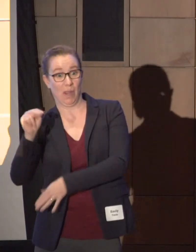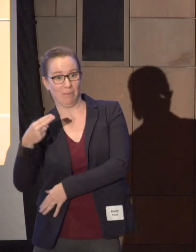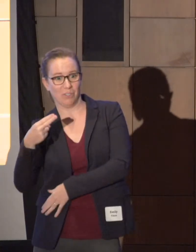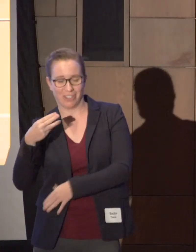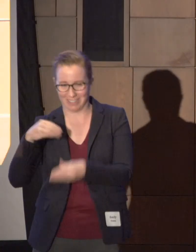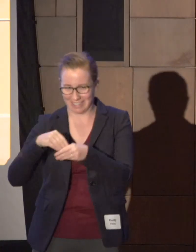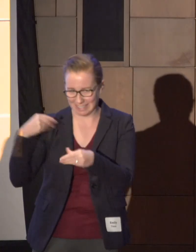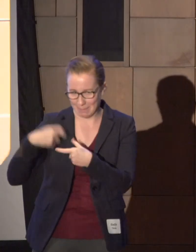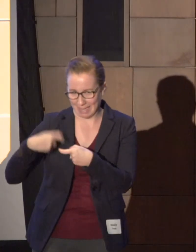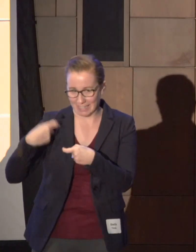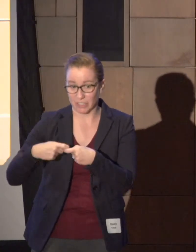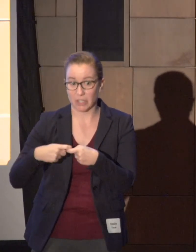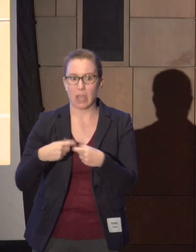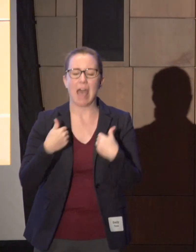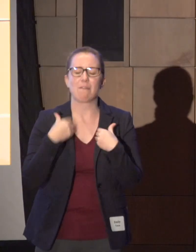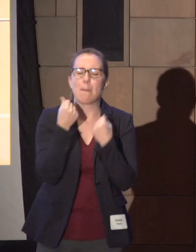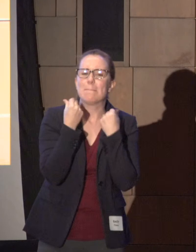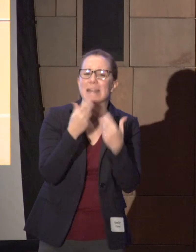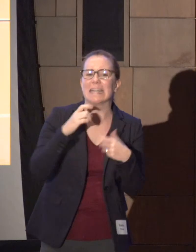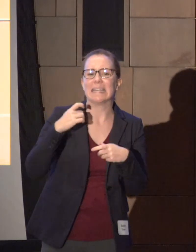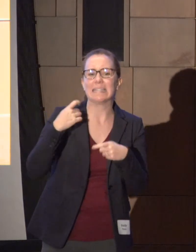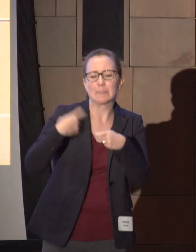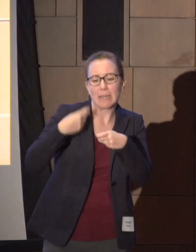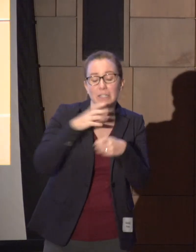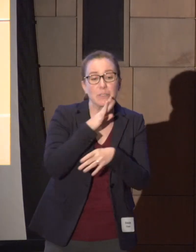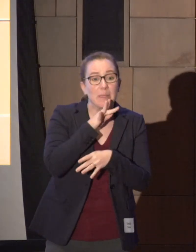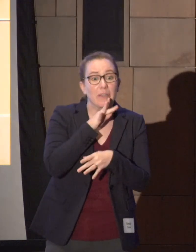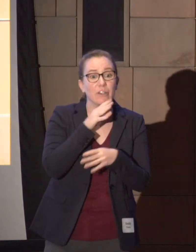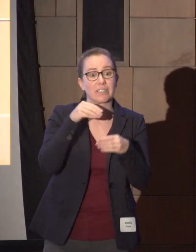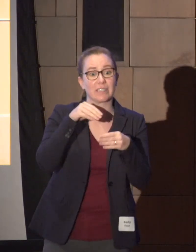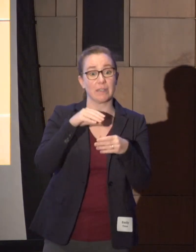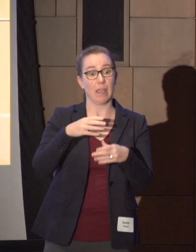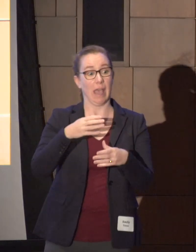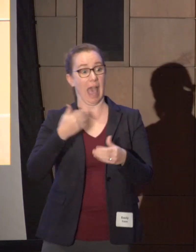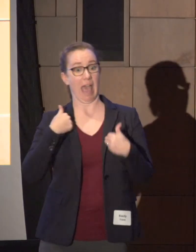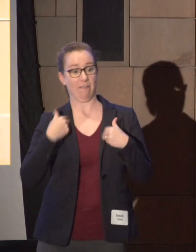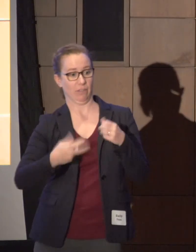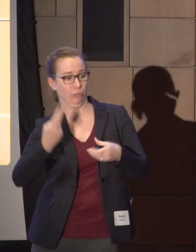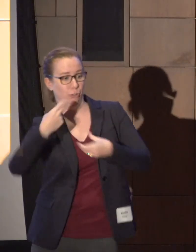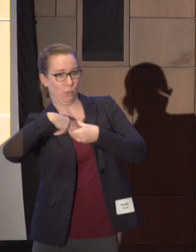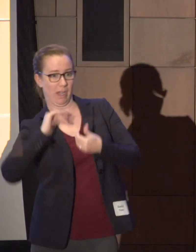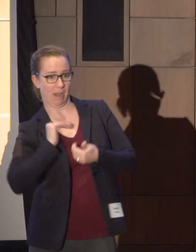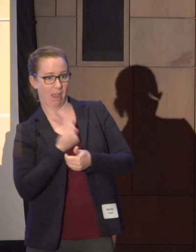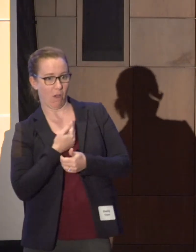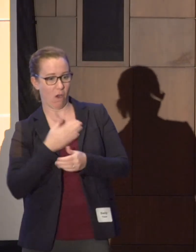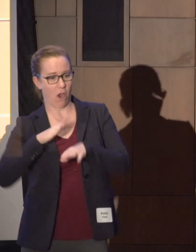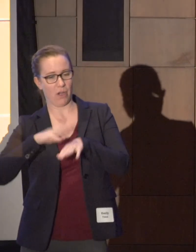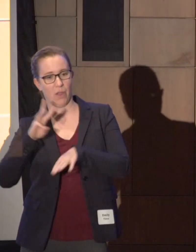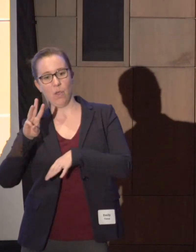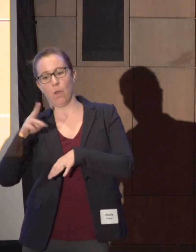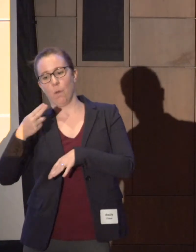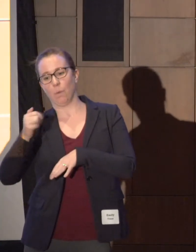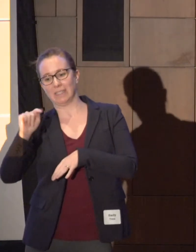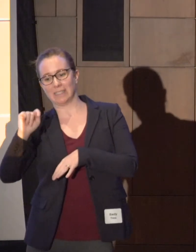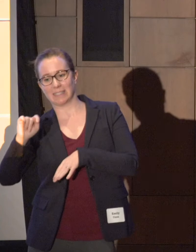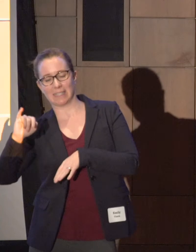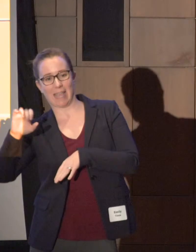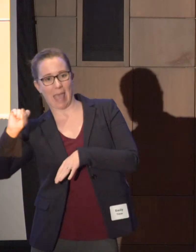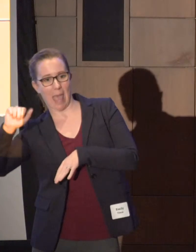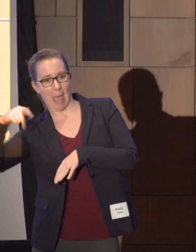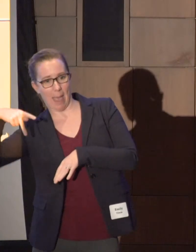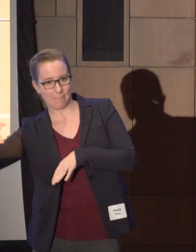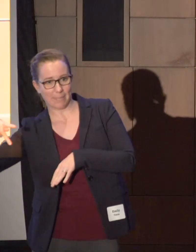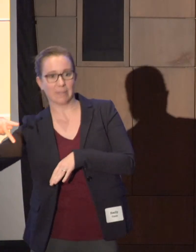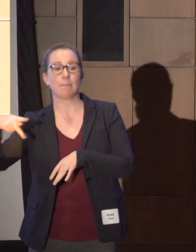Hundreds of Spanish speakers in our state have subscribed to the show on the WhatsApp app, and we've got a growing Noticias section of